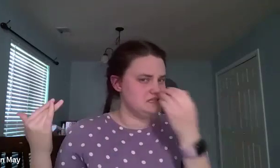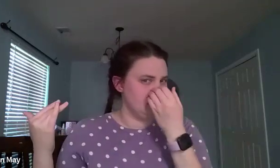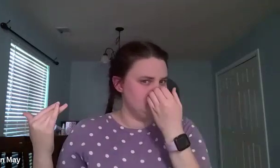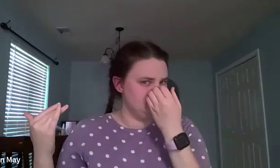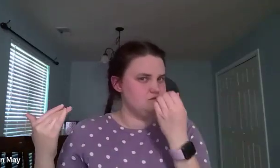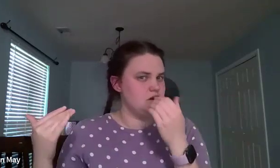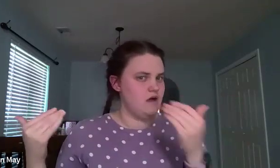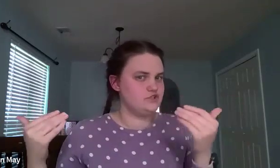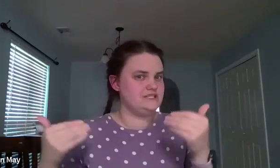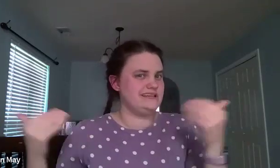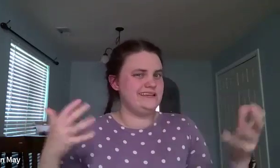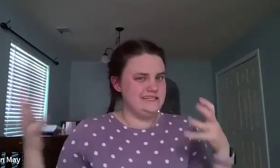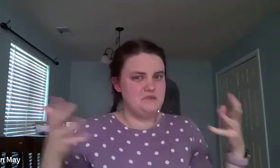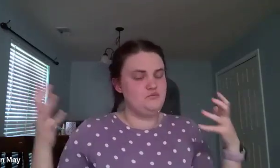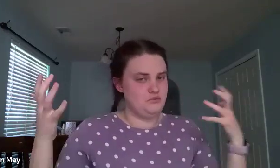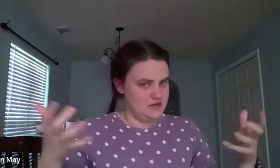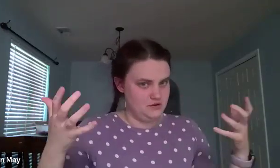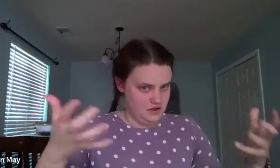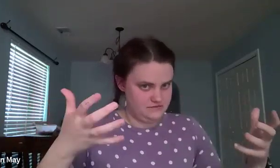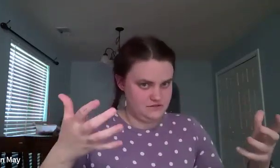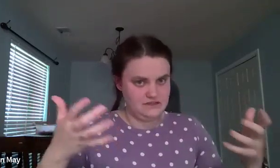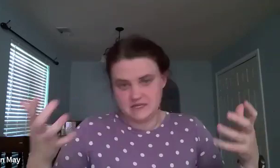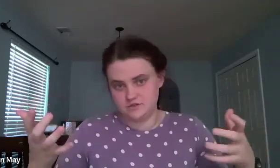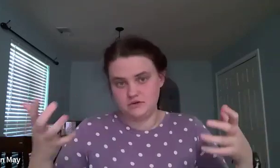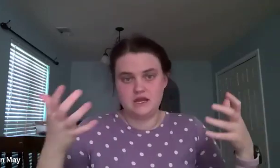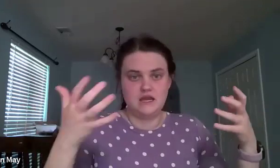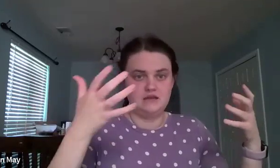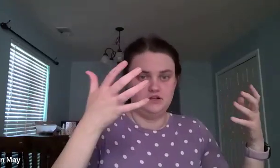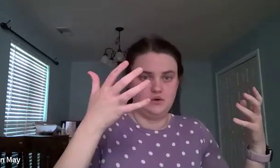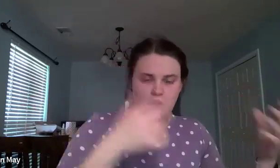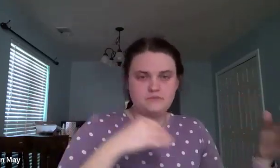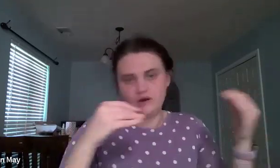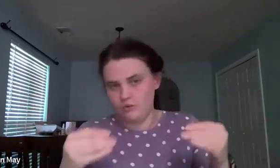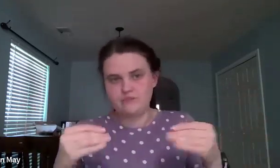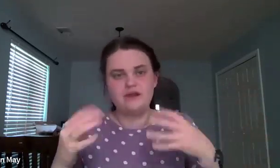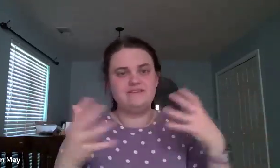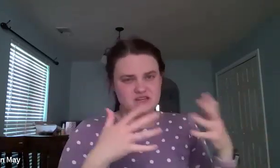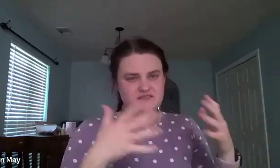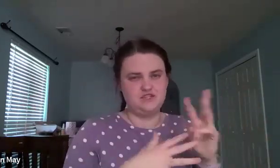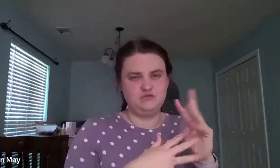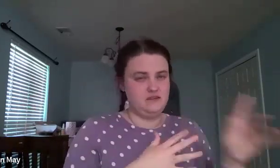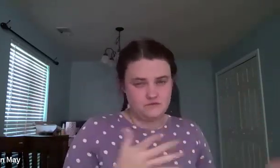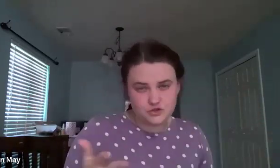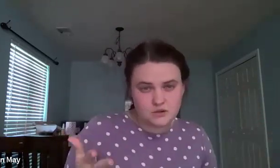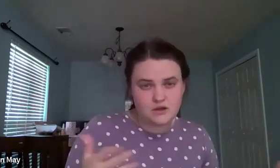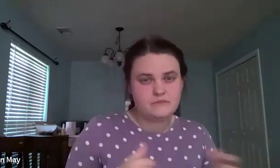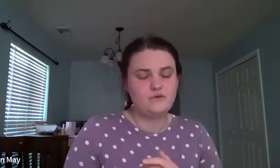I do see this one a lot for just like any type of bread you have. So like sandwich bread, white bread, whole wheat bread, those kind of things you like either finger spell it